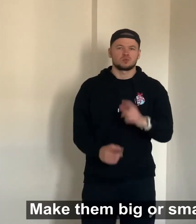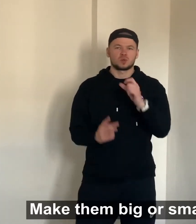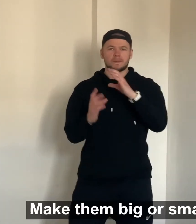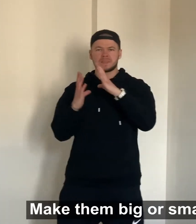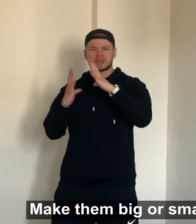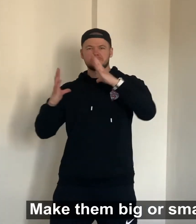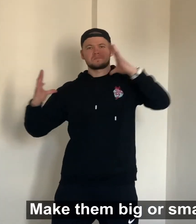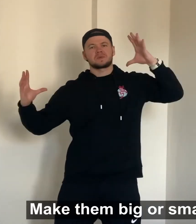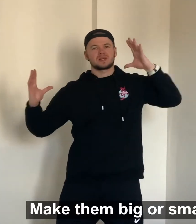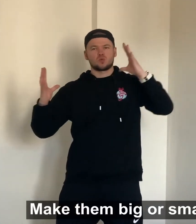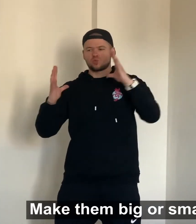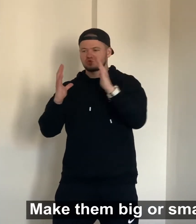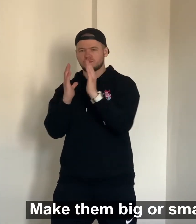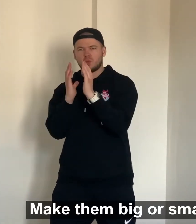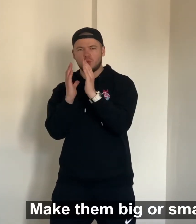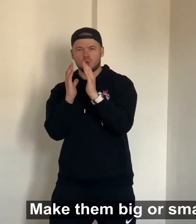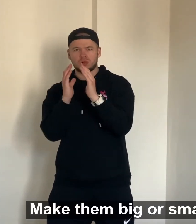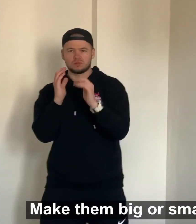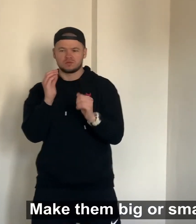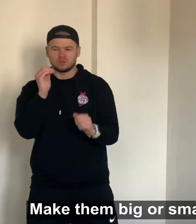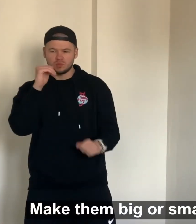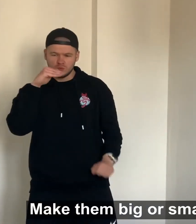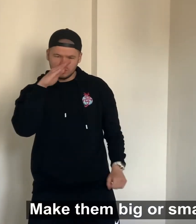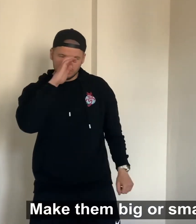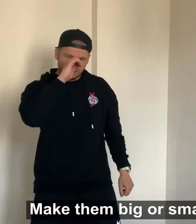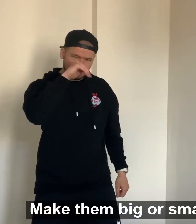Make them big or small.